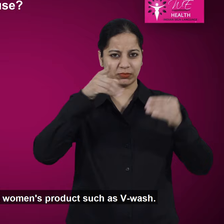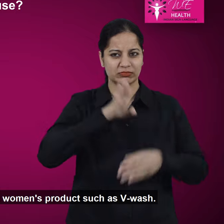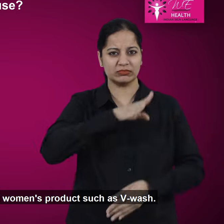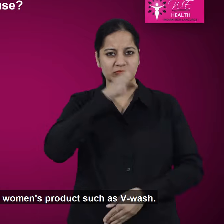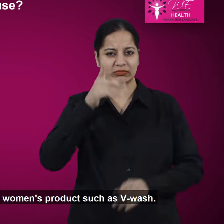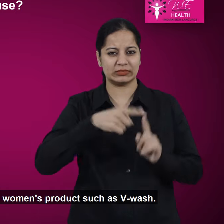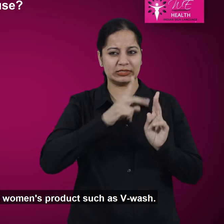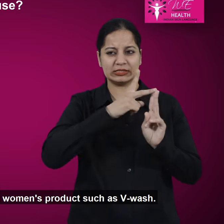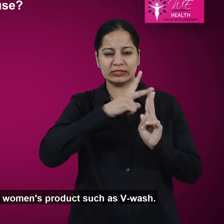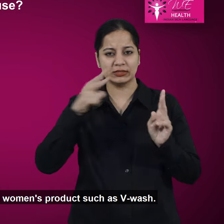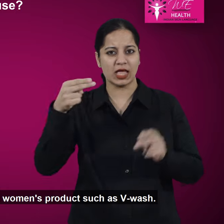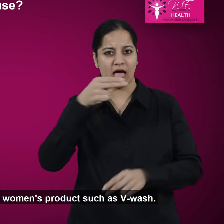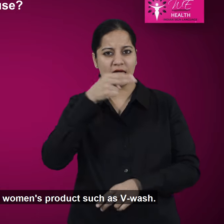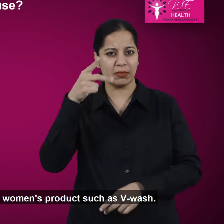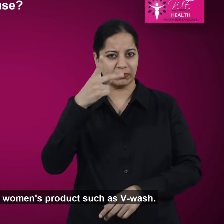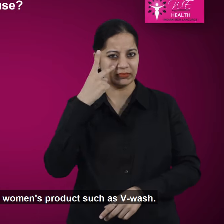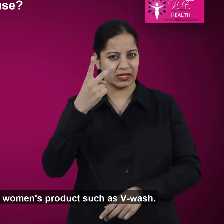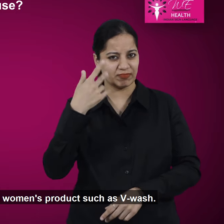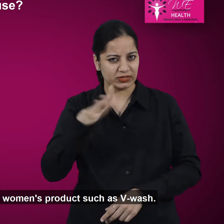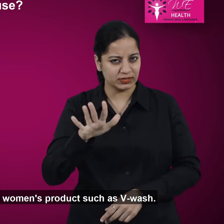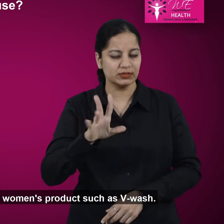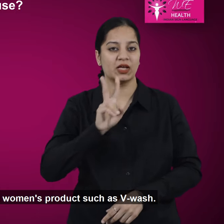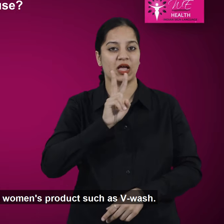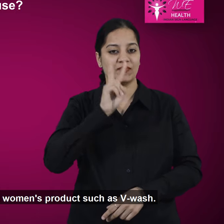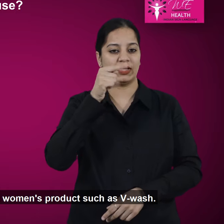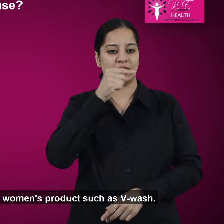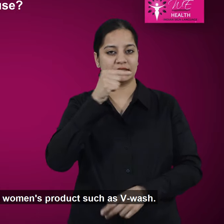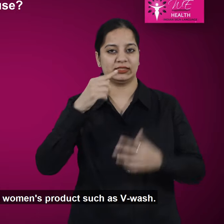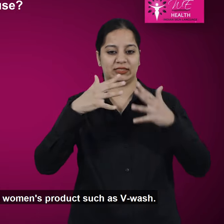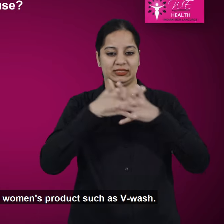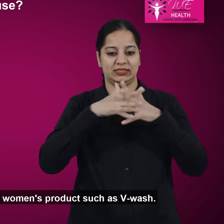You might have seen different women's product, such as bee wash.